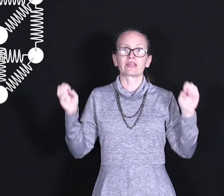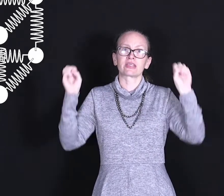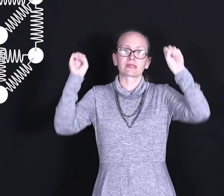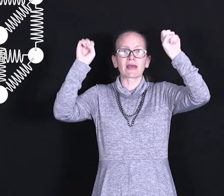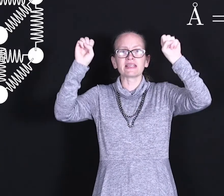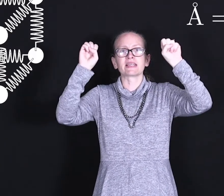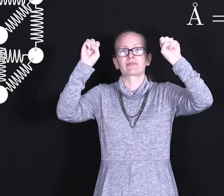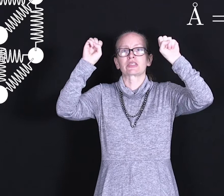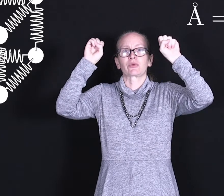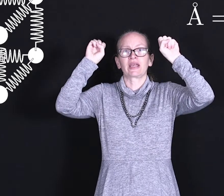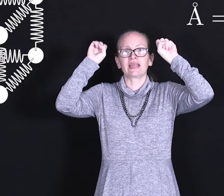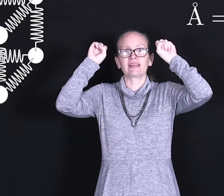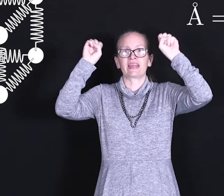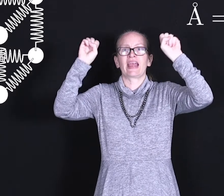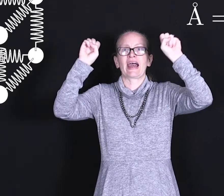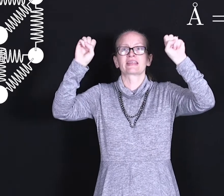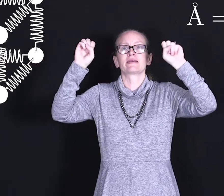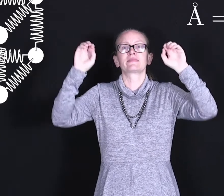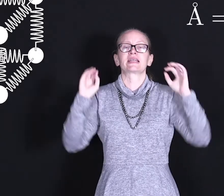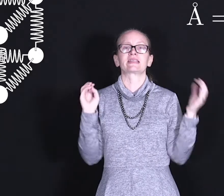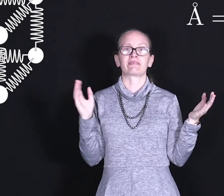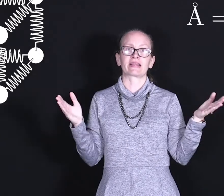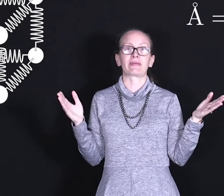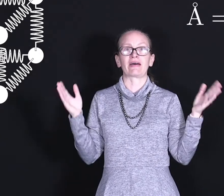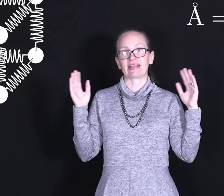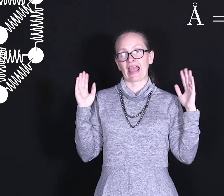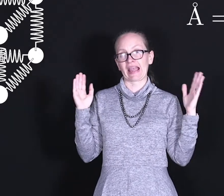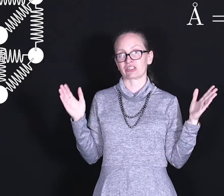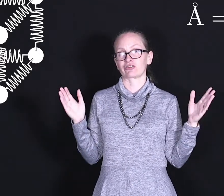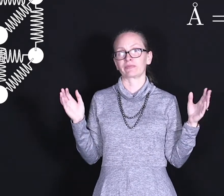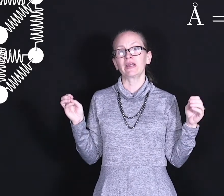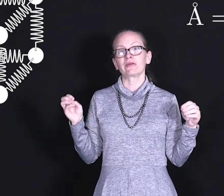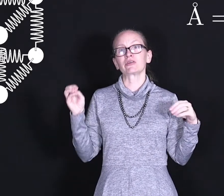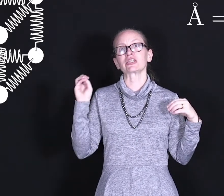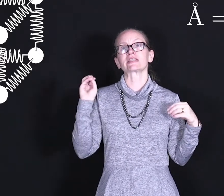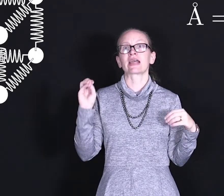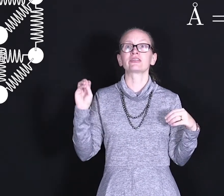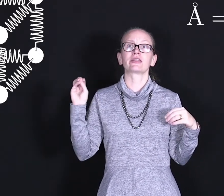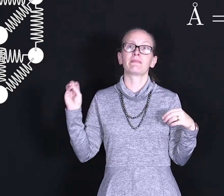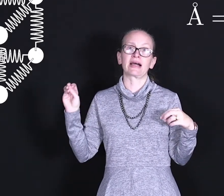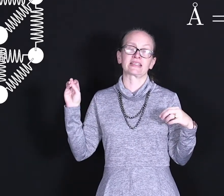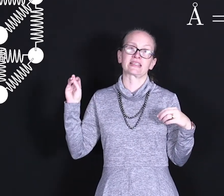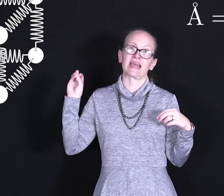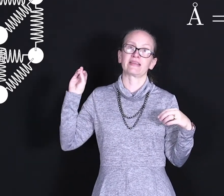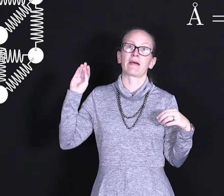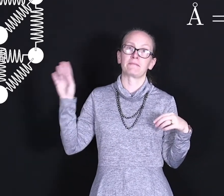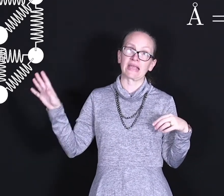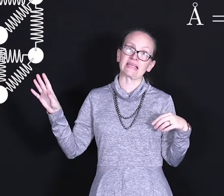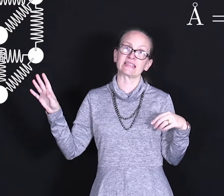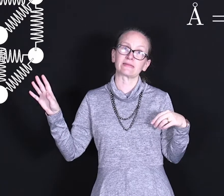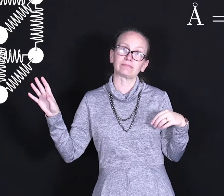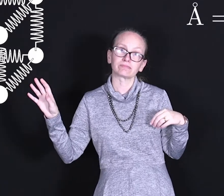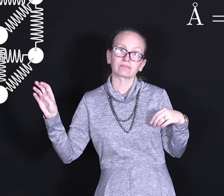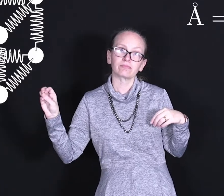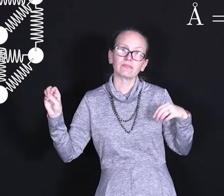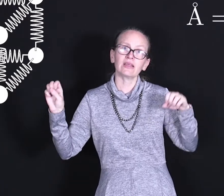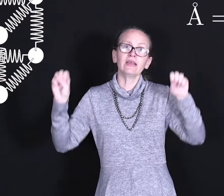the spacing between the atoms is around about an angstrom, which is 10 to the minus 10 meters.